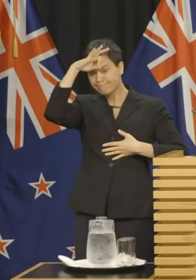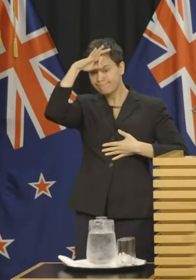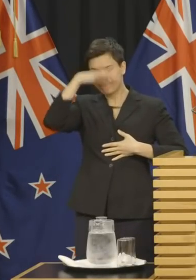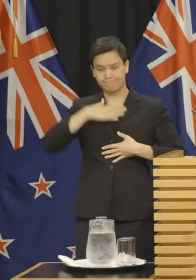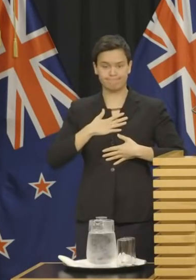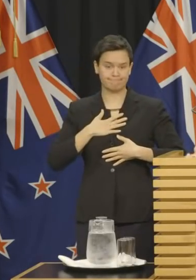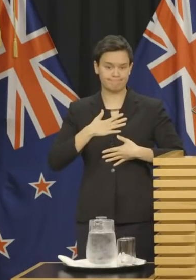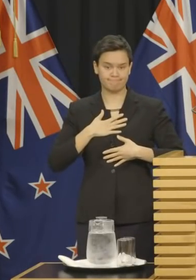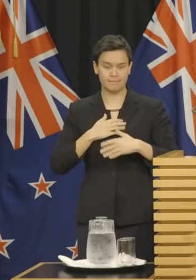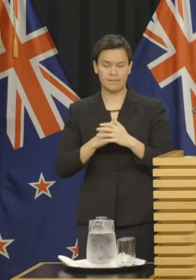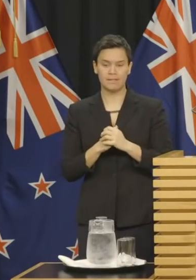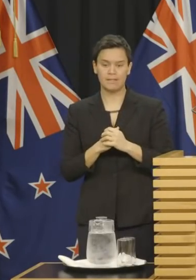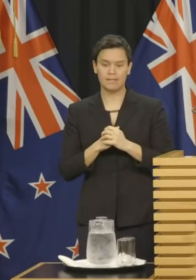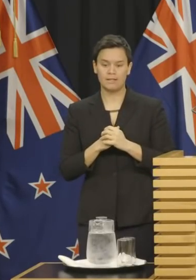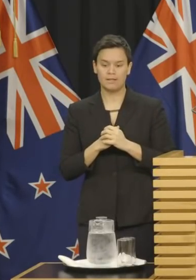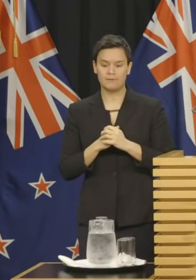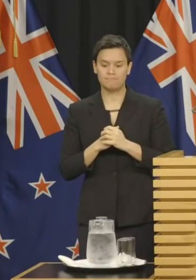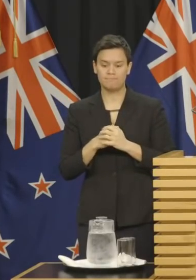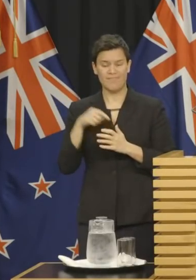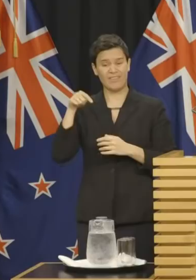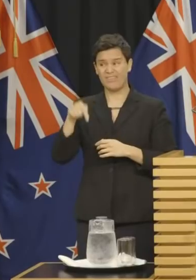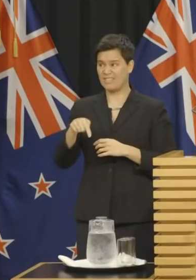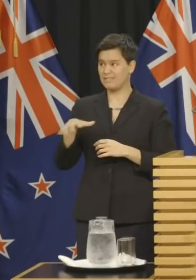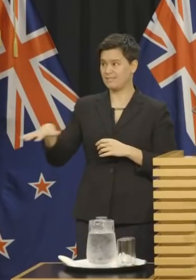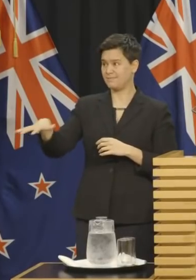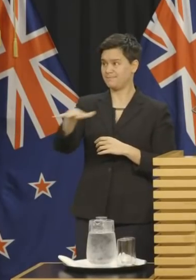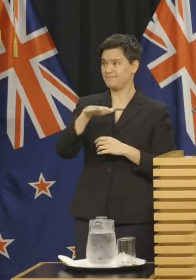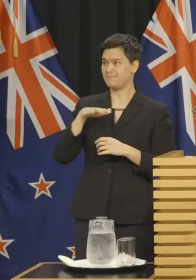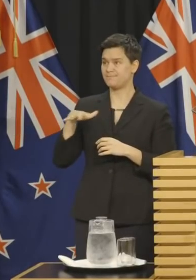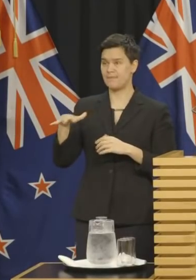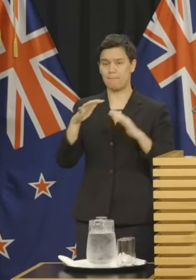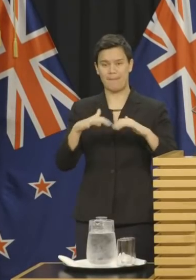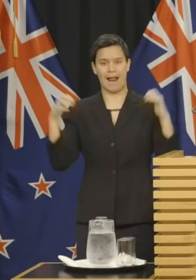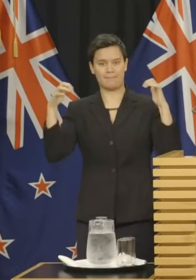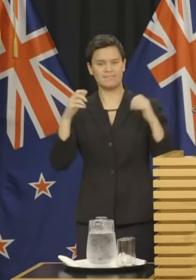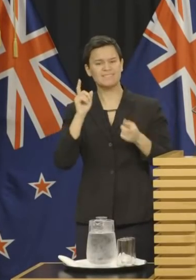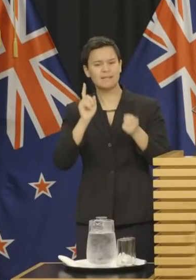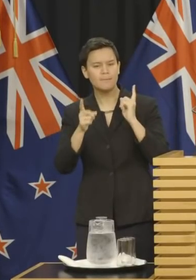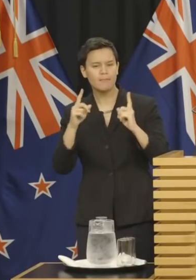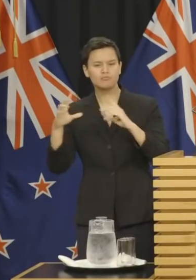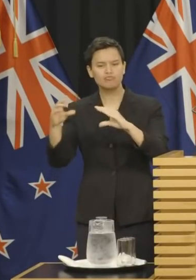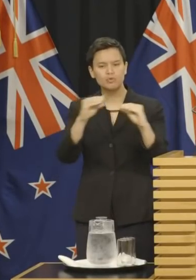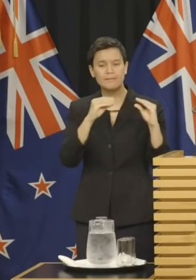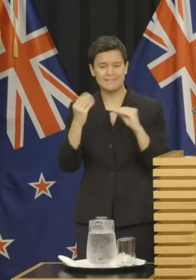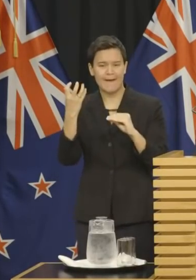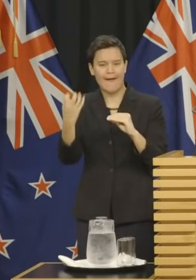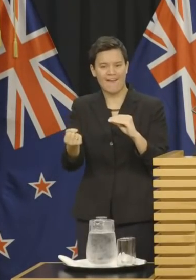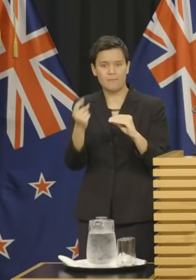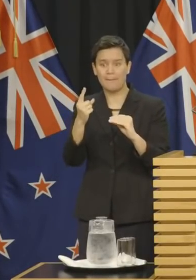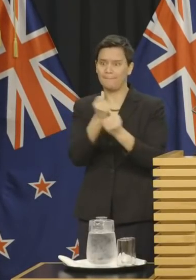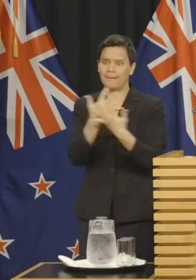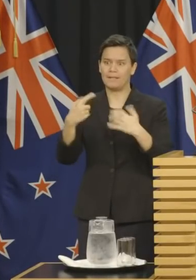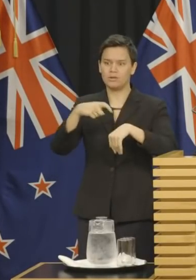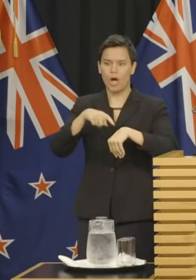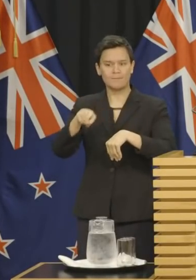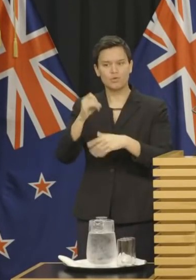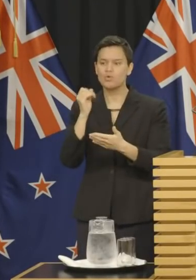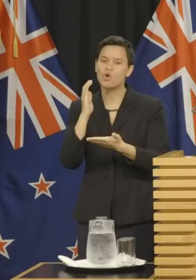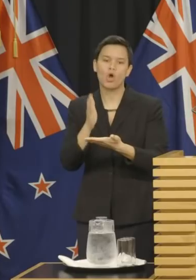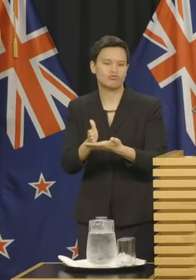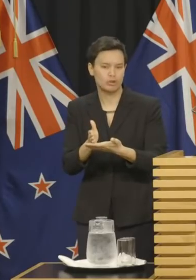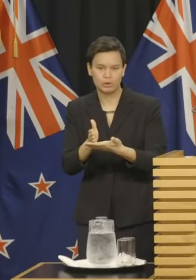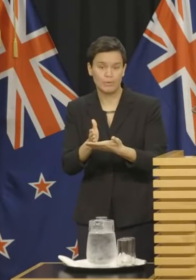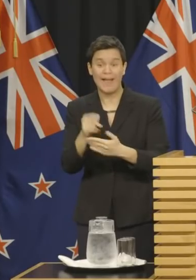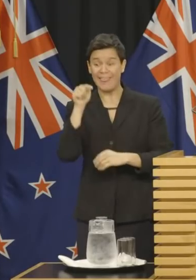caution here, and many of you will know, working in this place, often rumours and allegations will circulate, many of which will not be true. In this case, I was